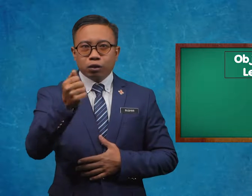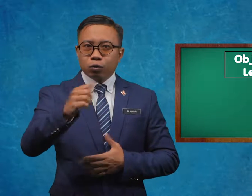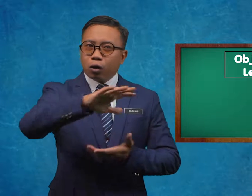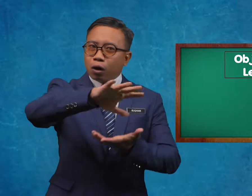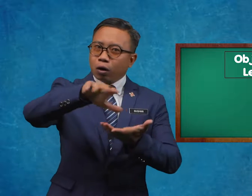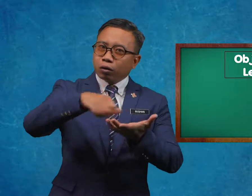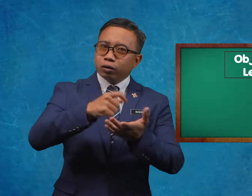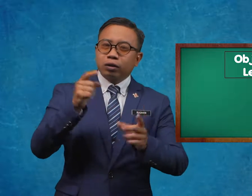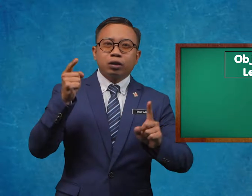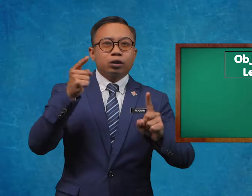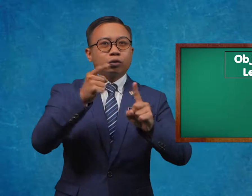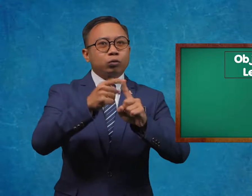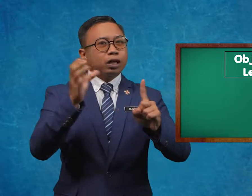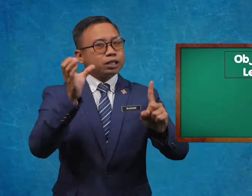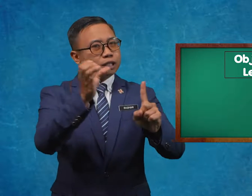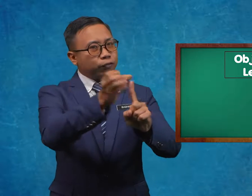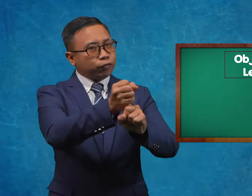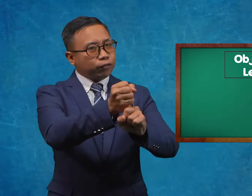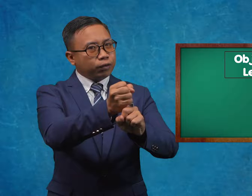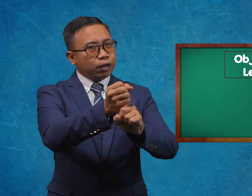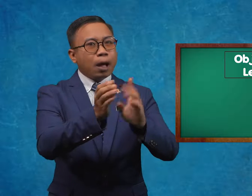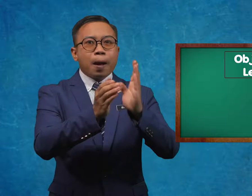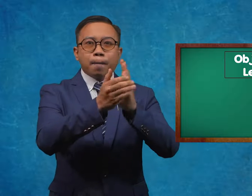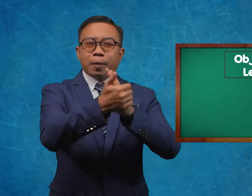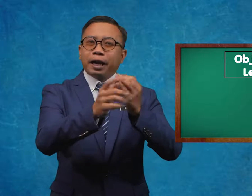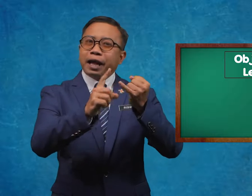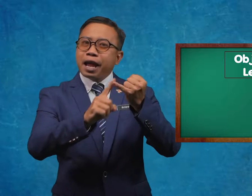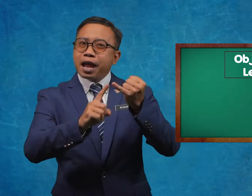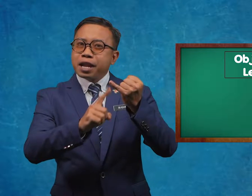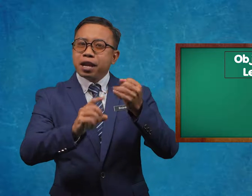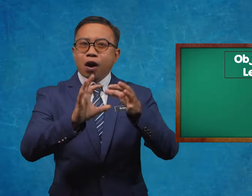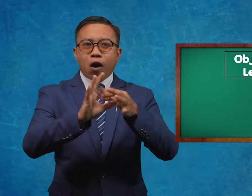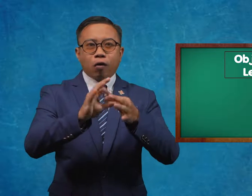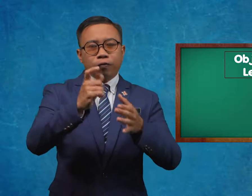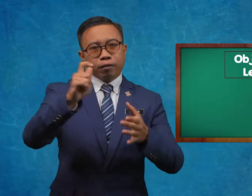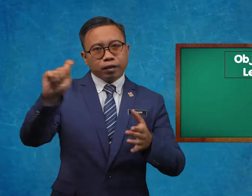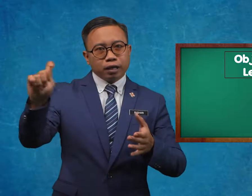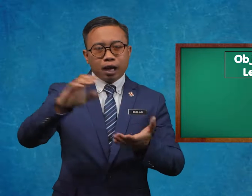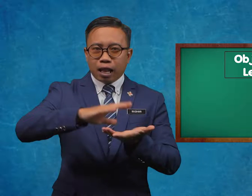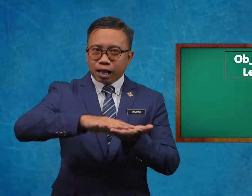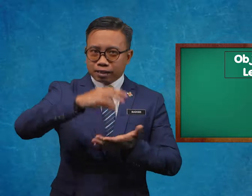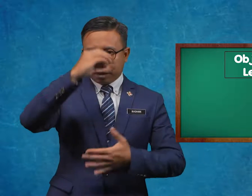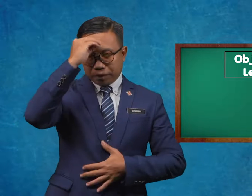you all to achieve by end of the lesson.